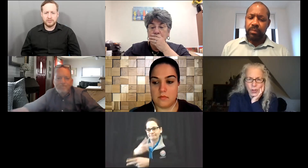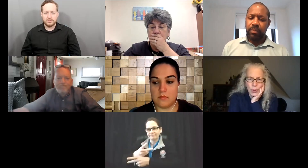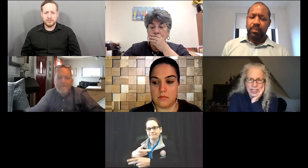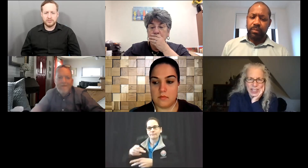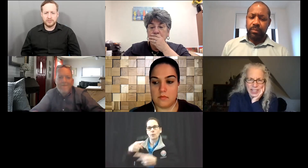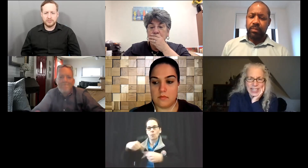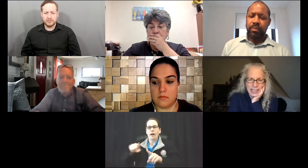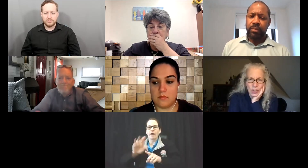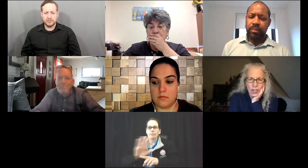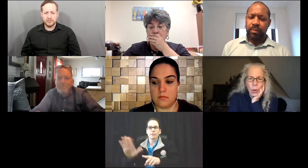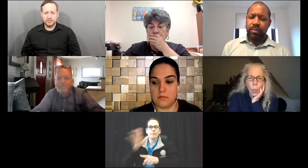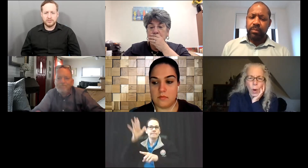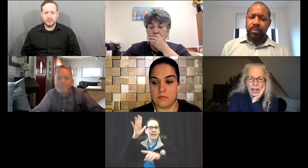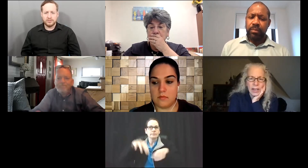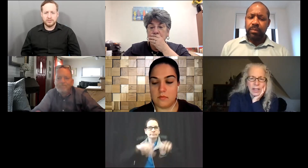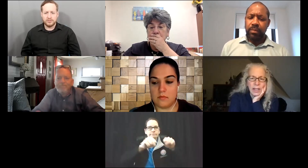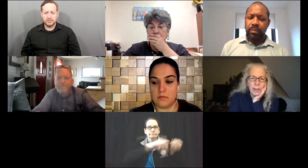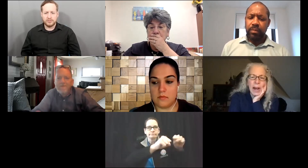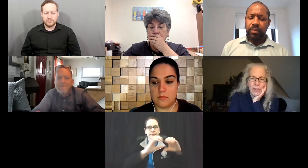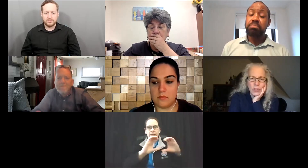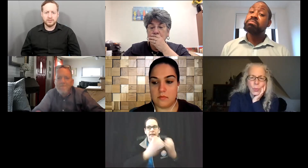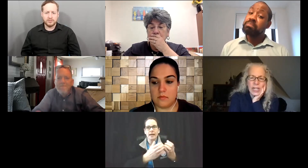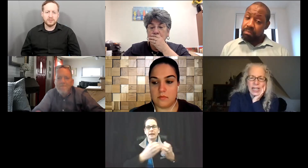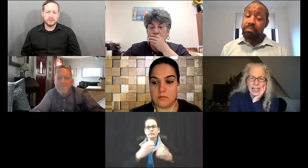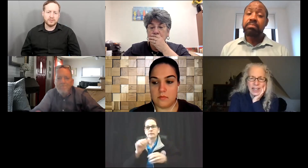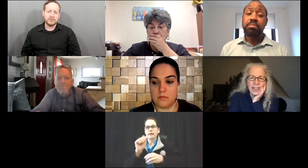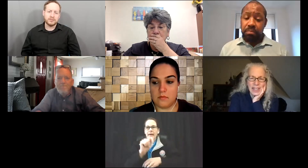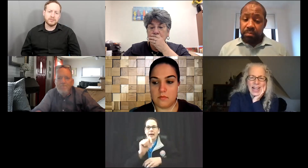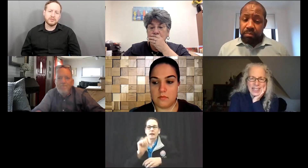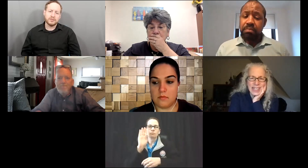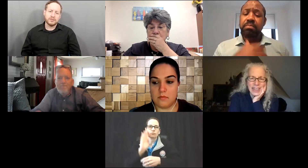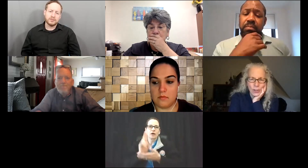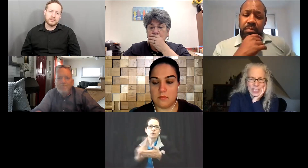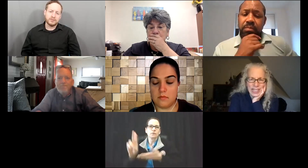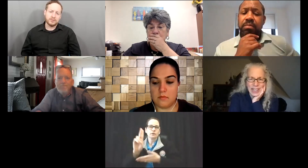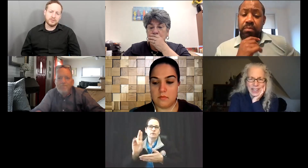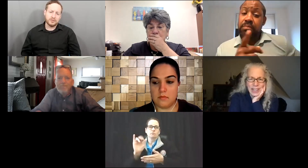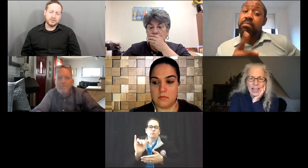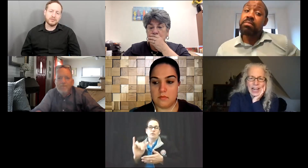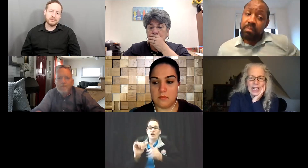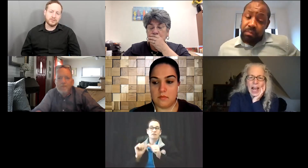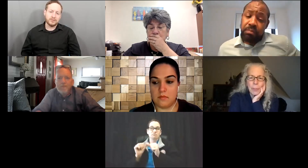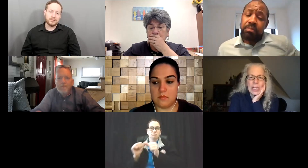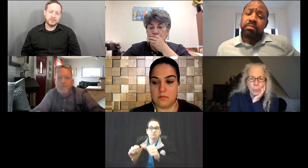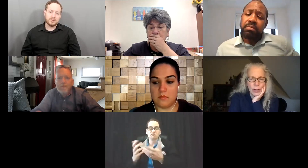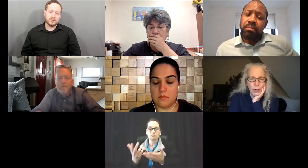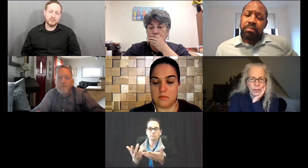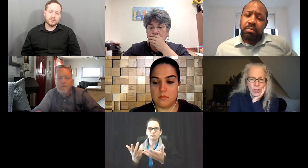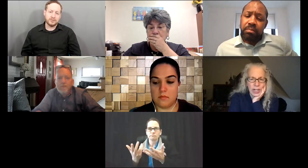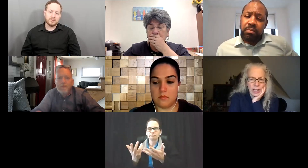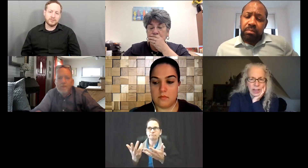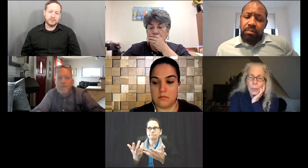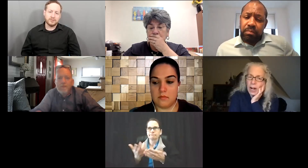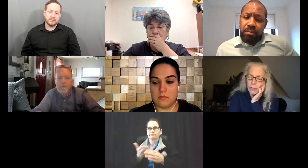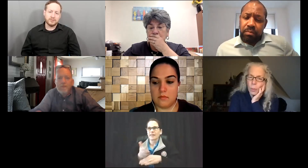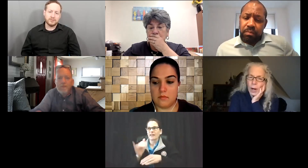their students, their kids, while the parents were taking the classes in literacy. And it happened at Brown